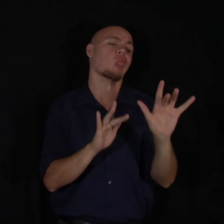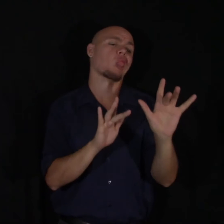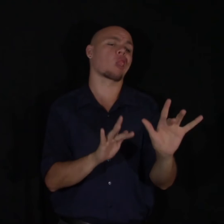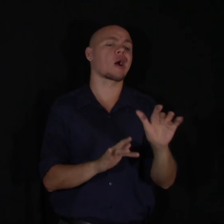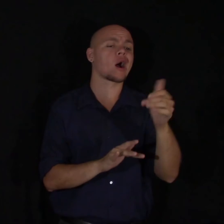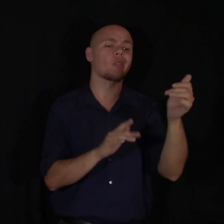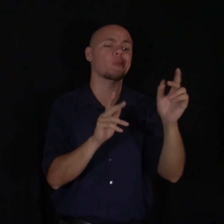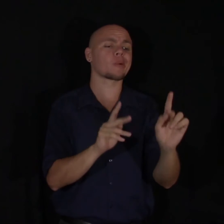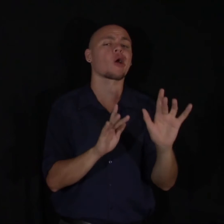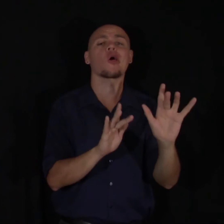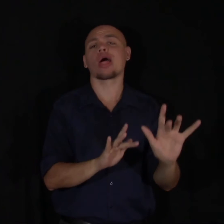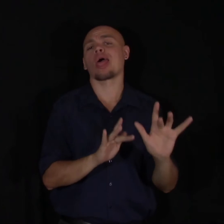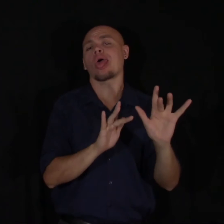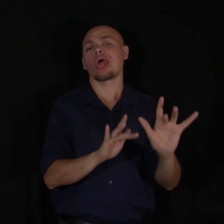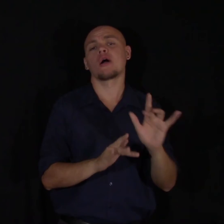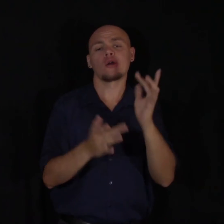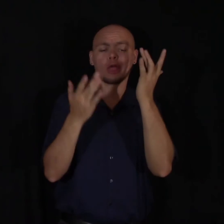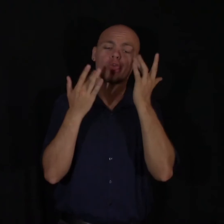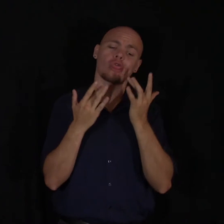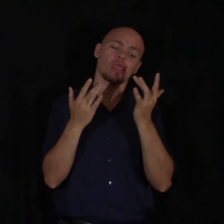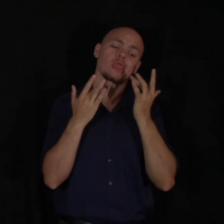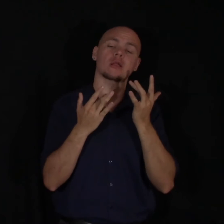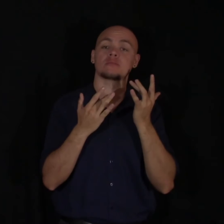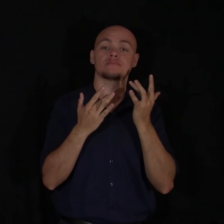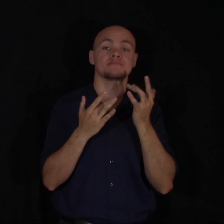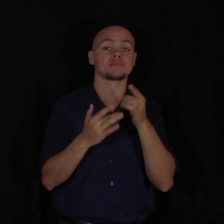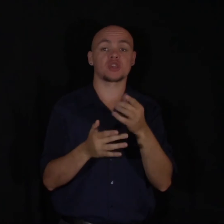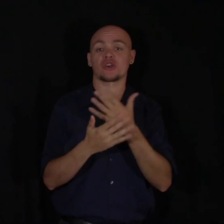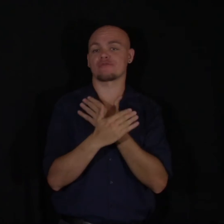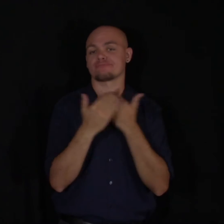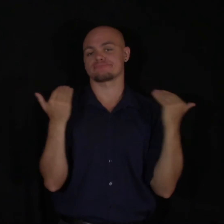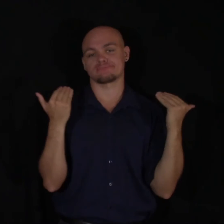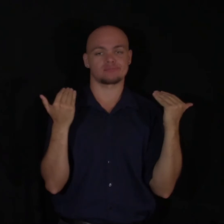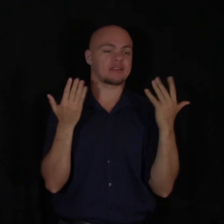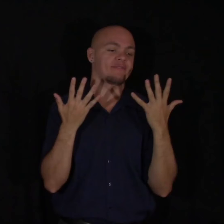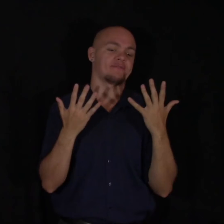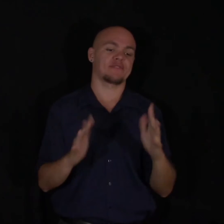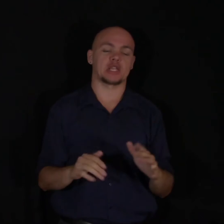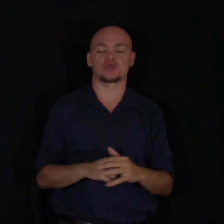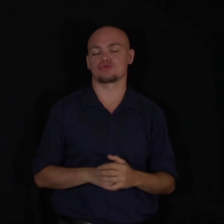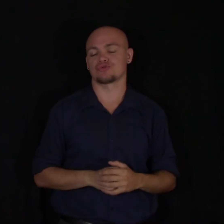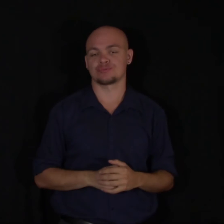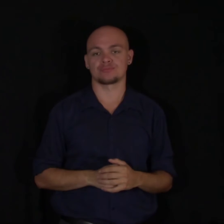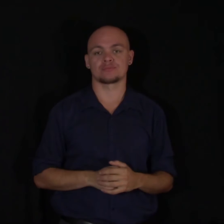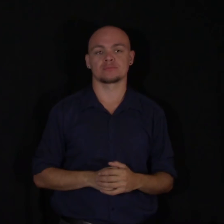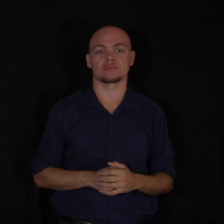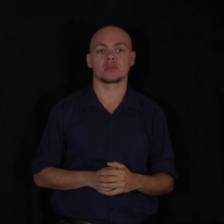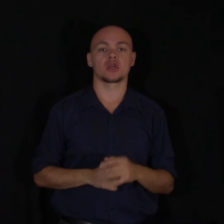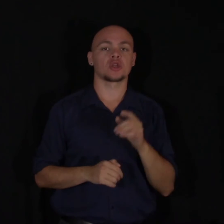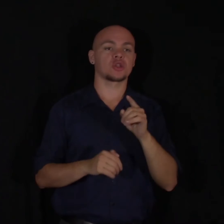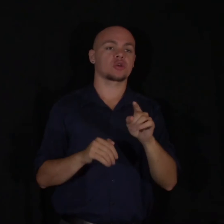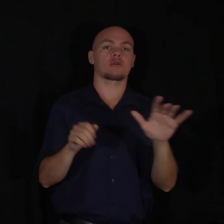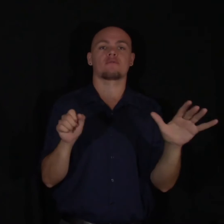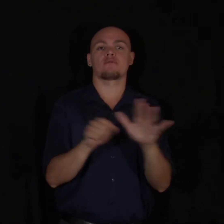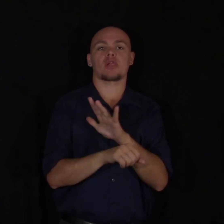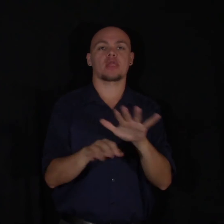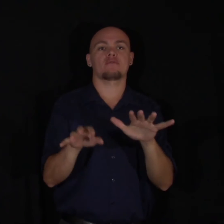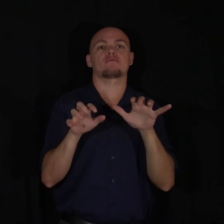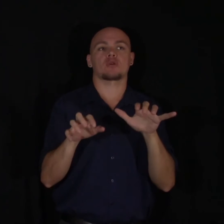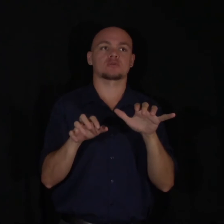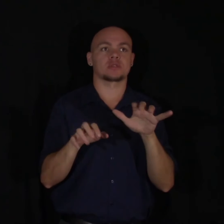or the moment you feel sorry for yourself, you're hosed. You are totally, completely frozen in